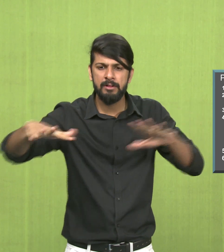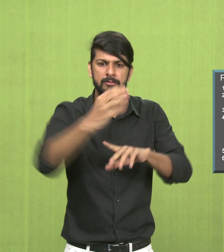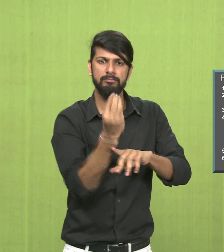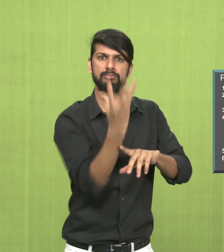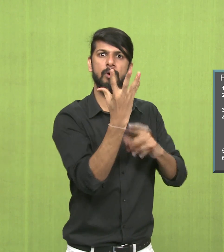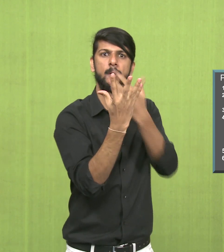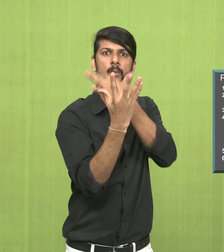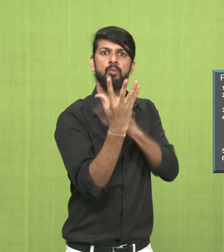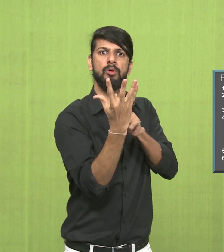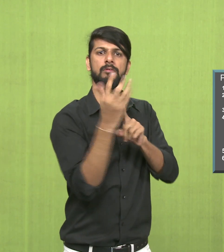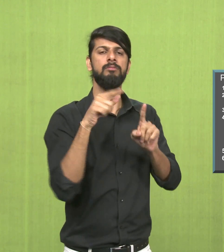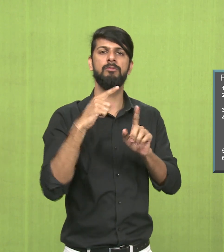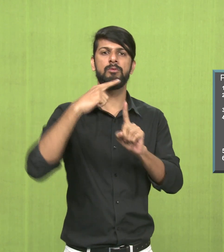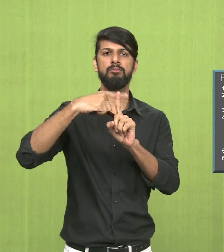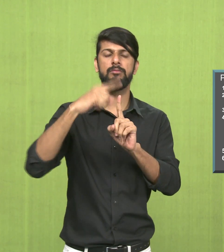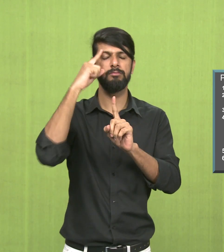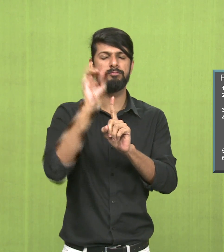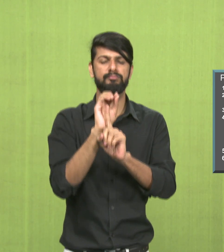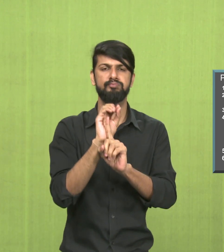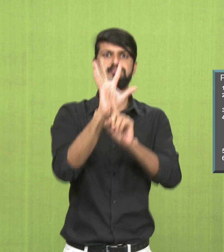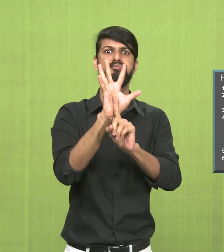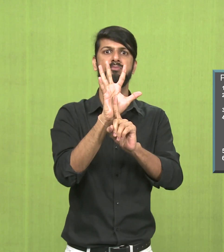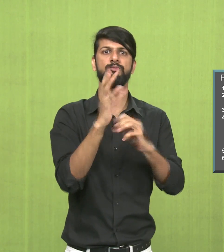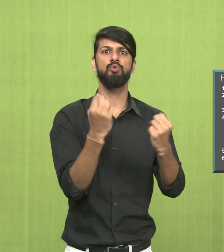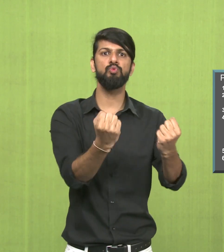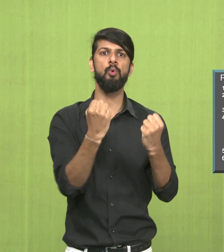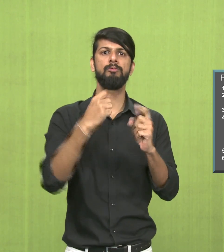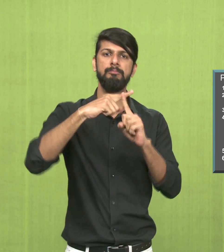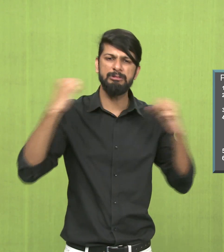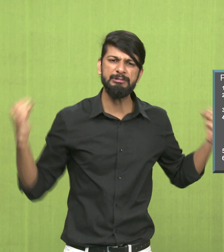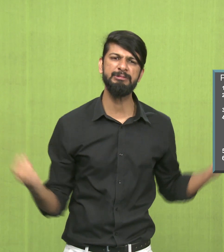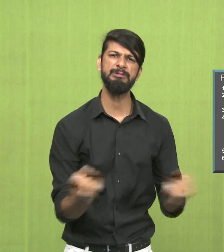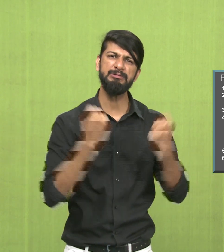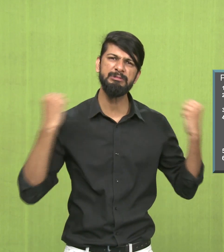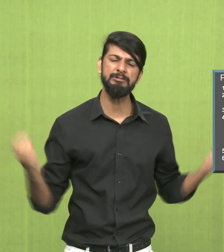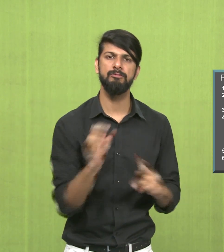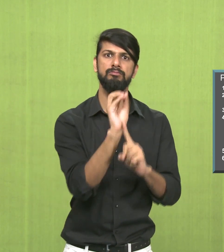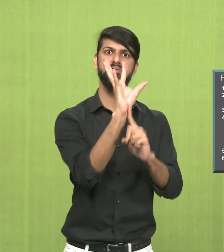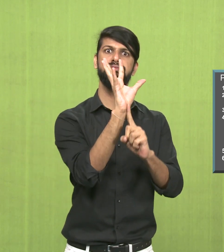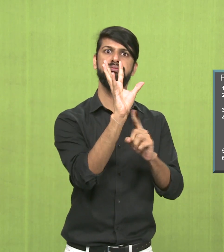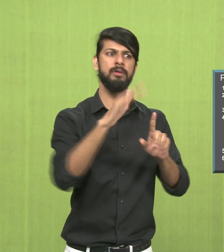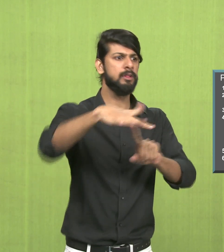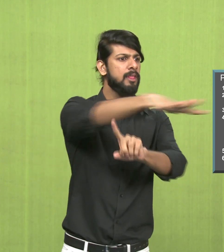of quality, even though there is a lot of